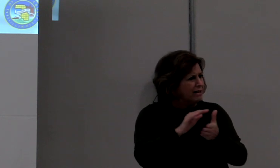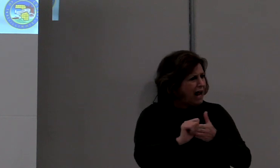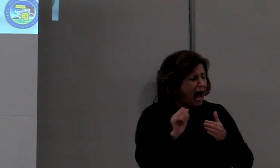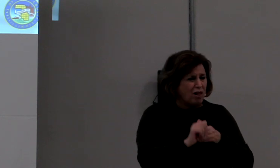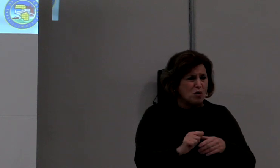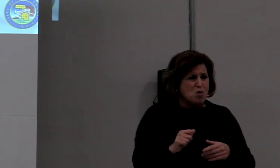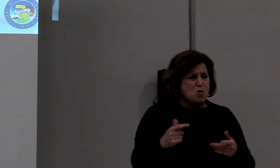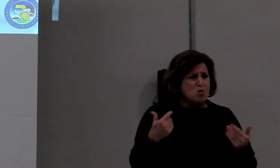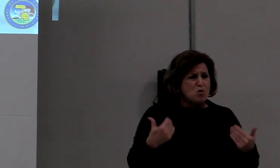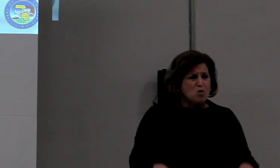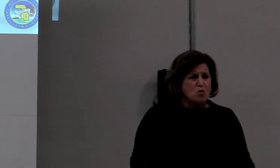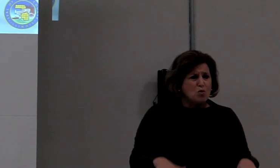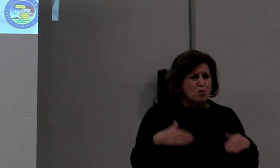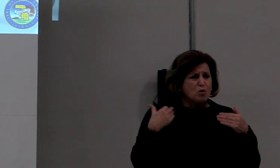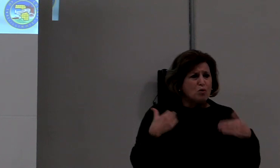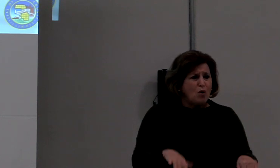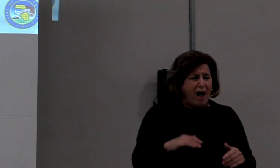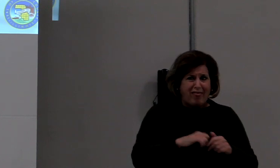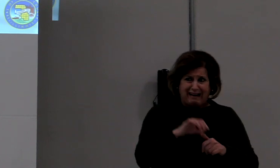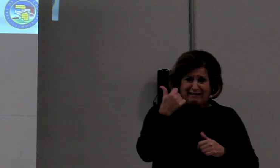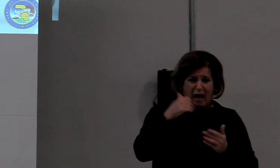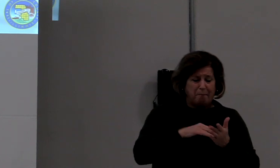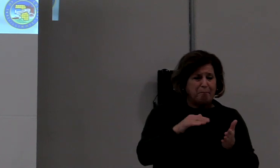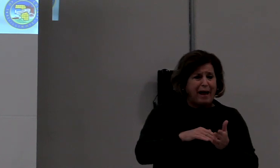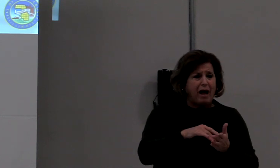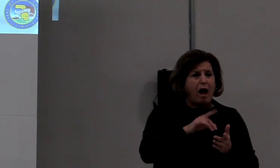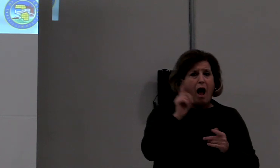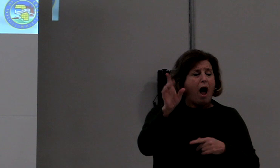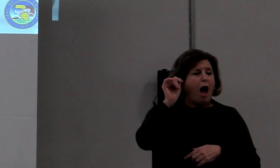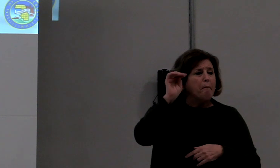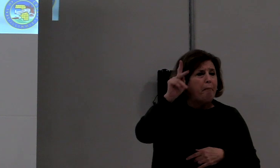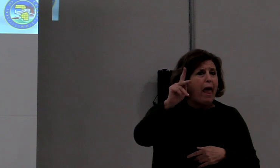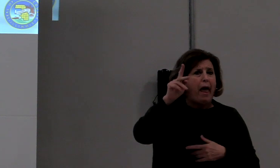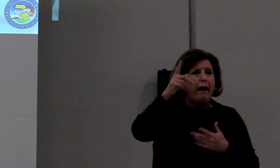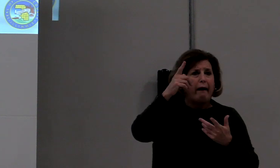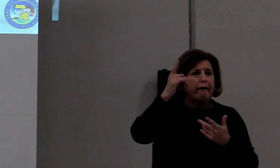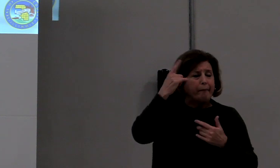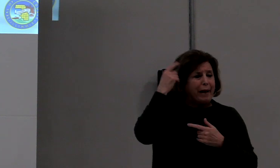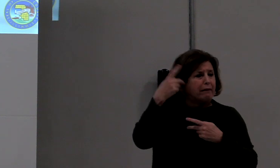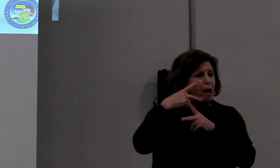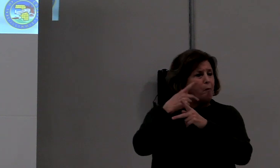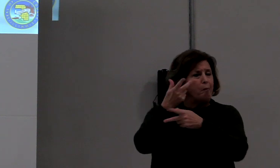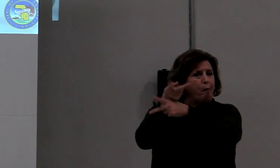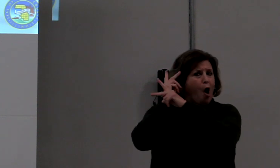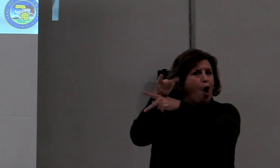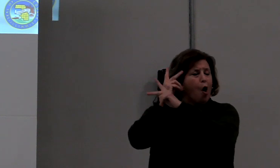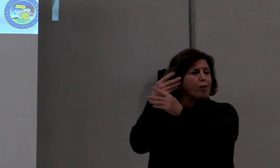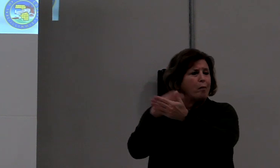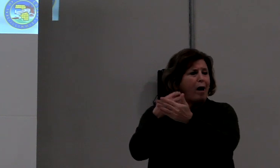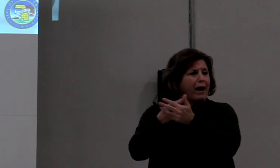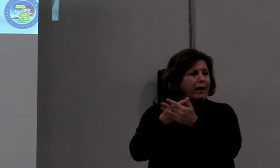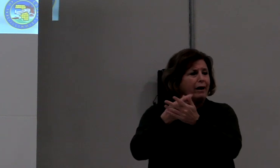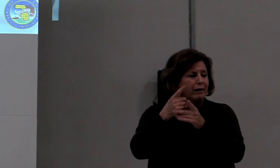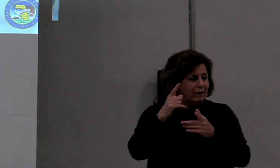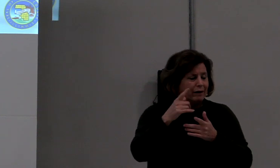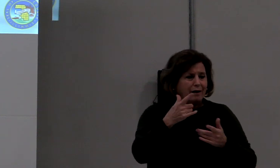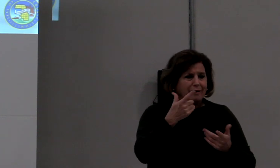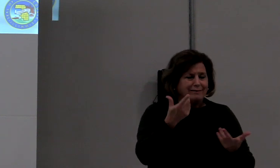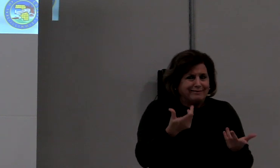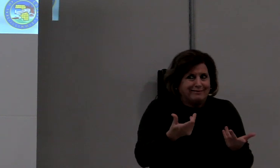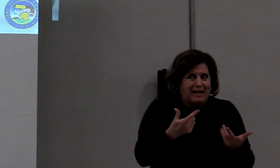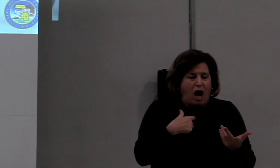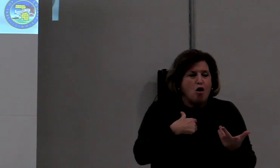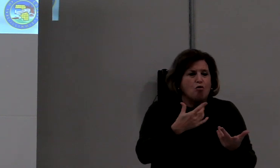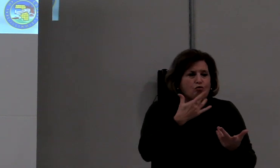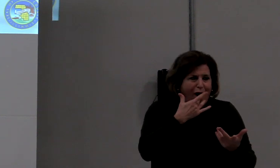lot overall, but that's $10 million that goes to bankers and lenders where it should go to the taxing districts. You know,